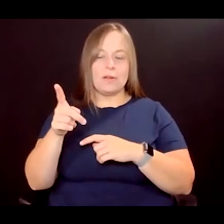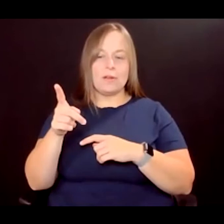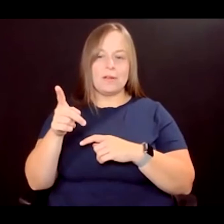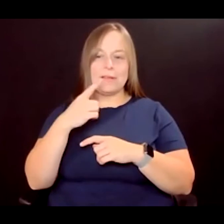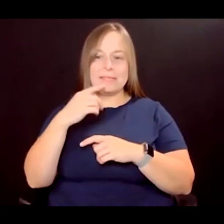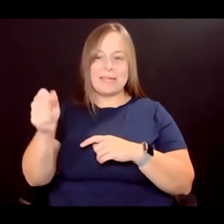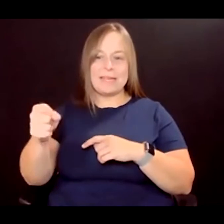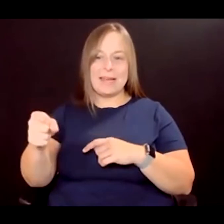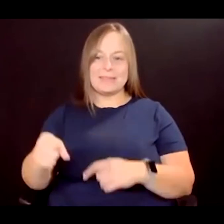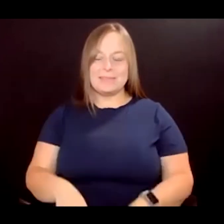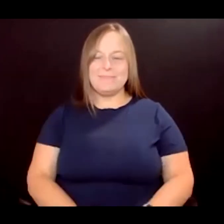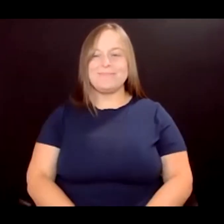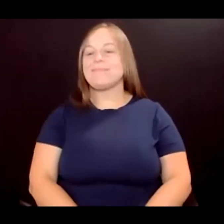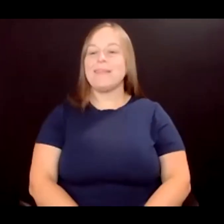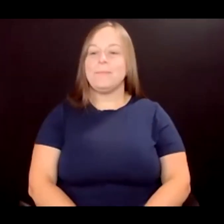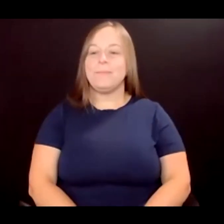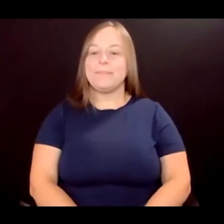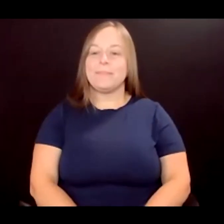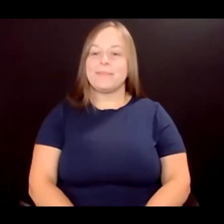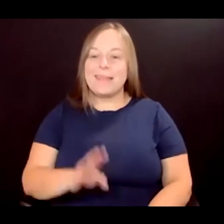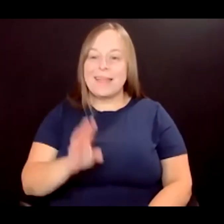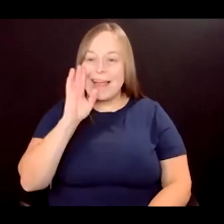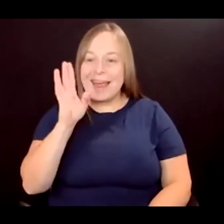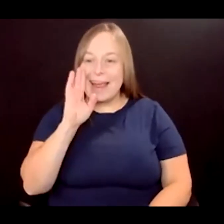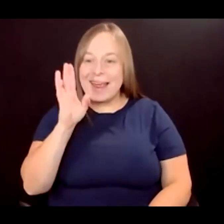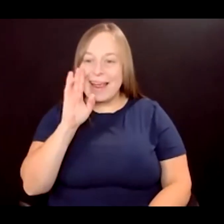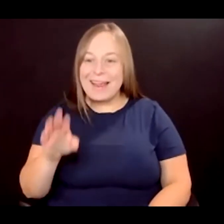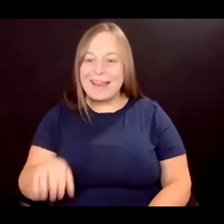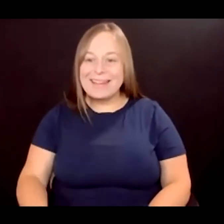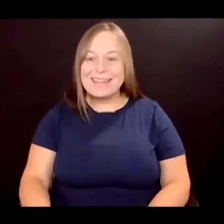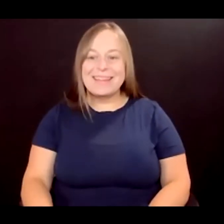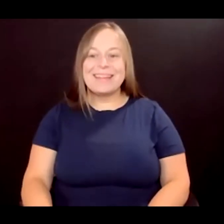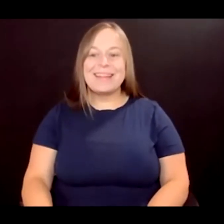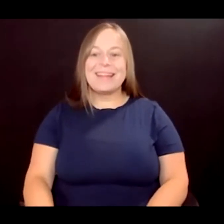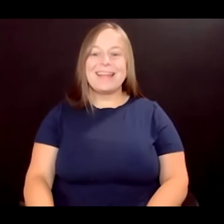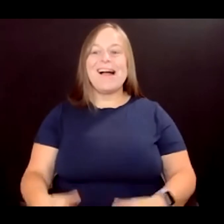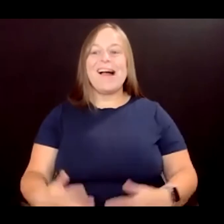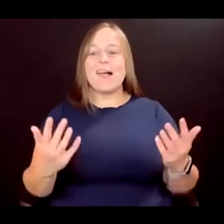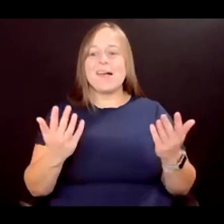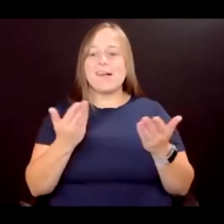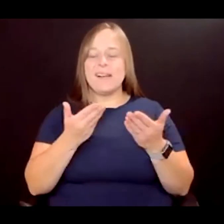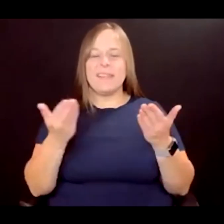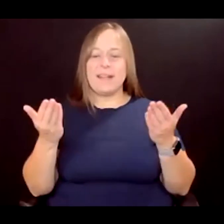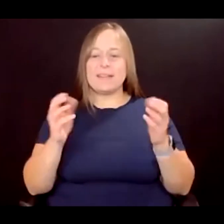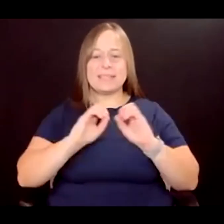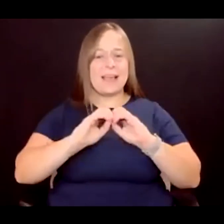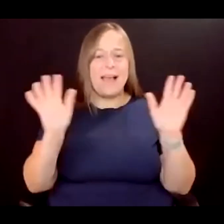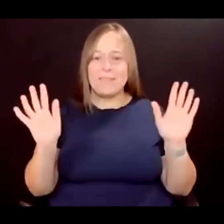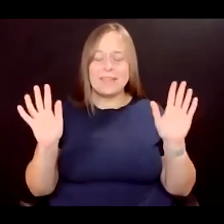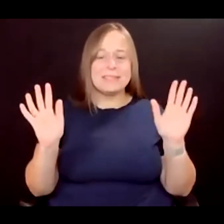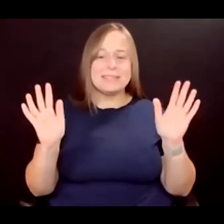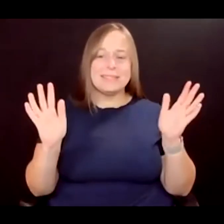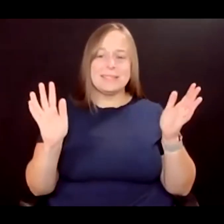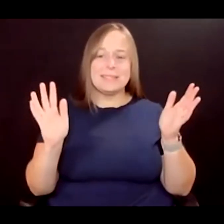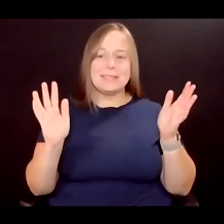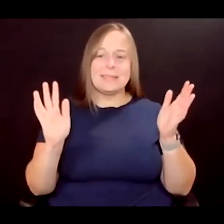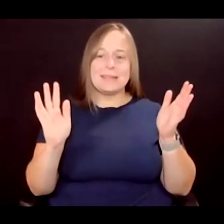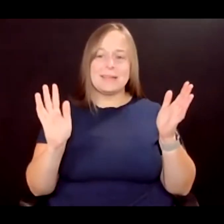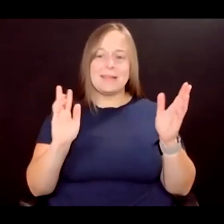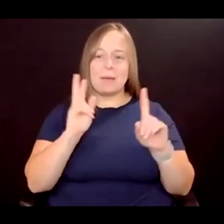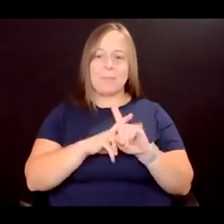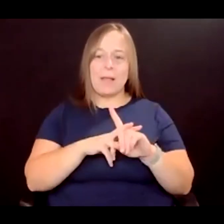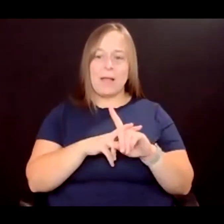Sorry, here we go. Okay. Our building is accessible. Now, keep